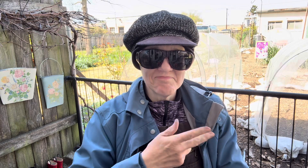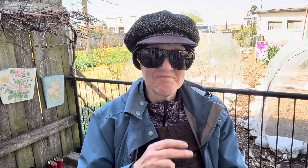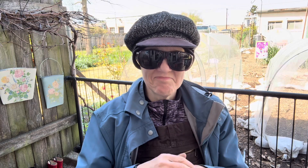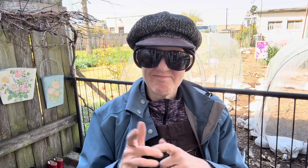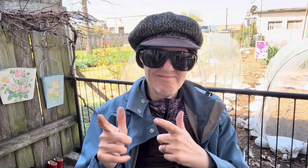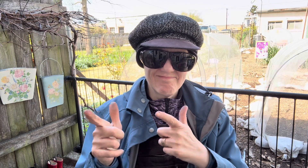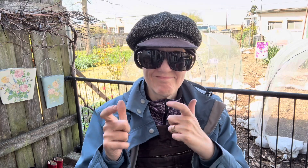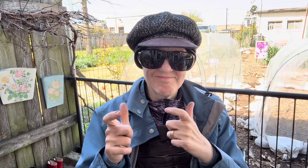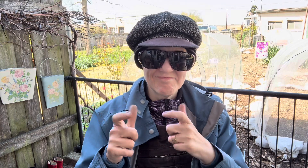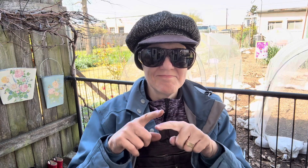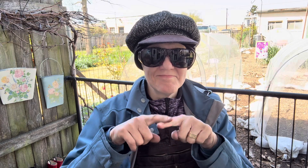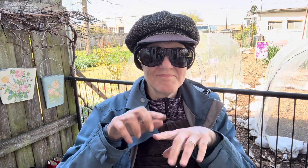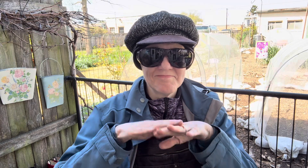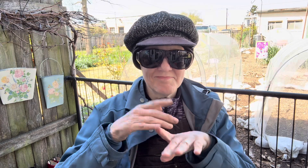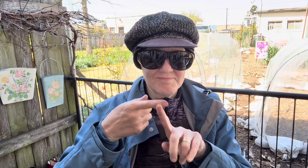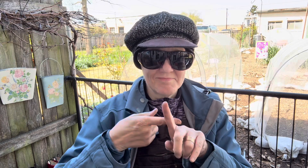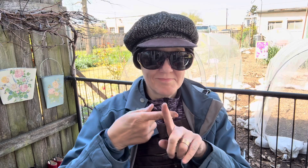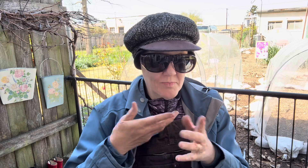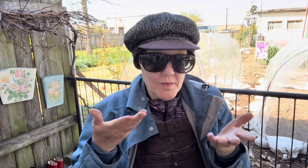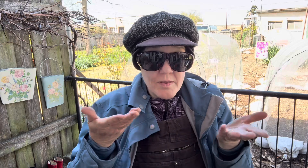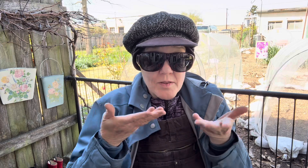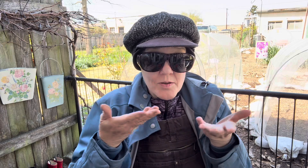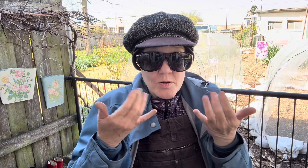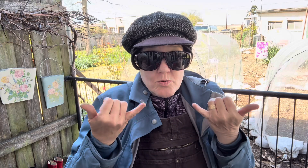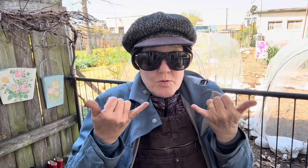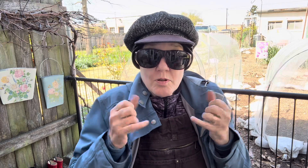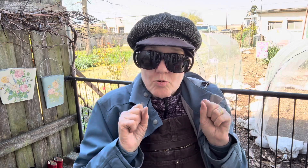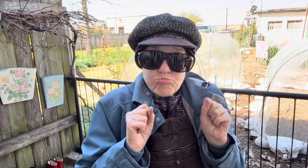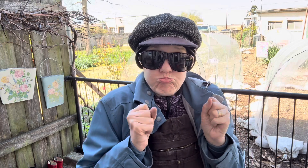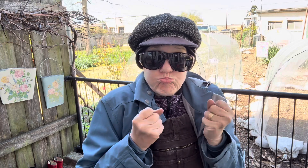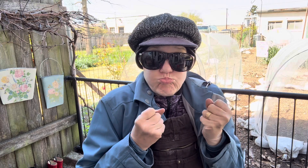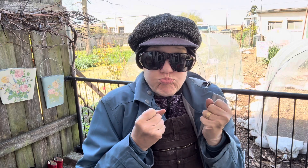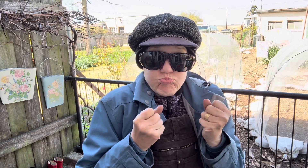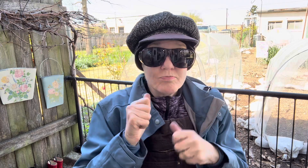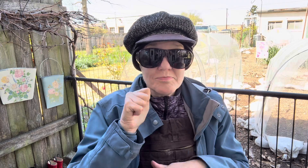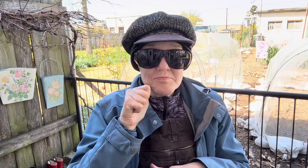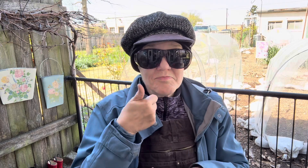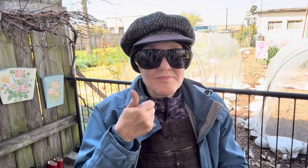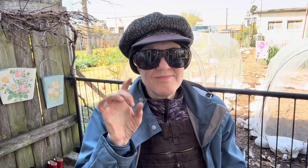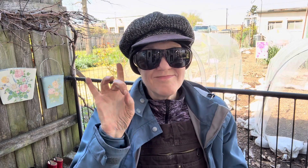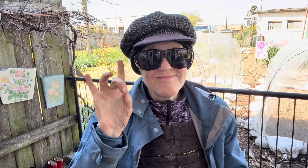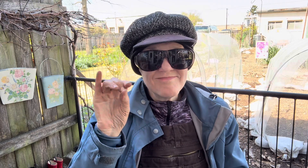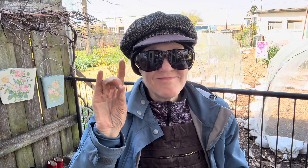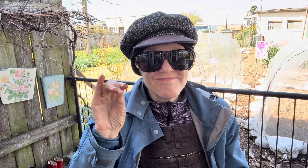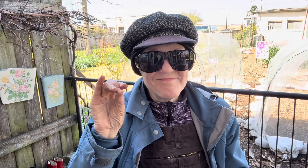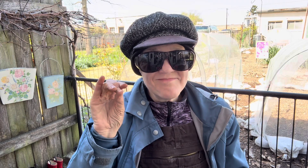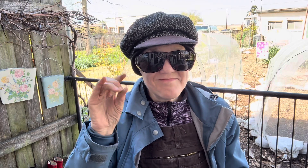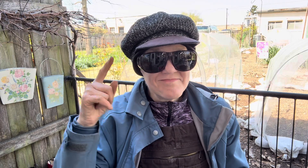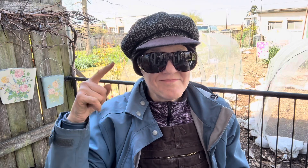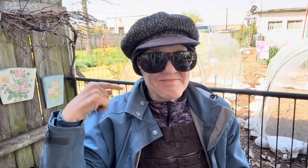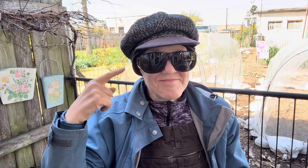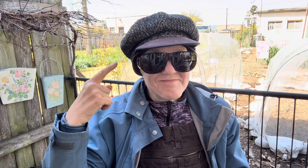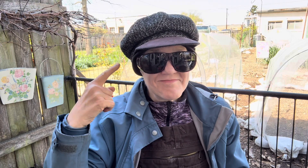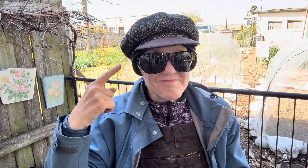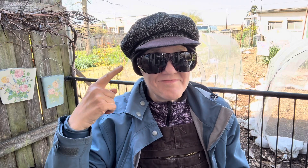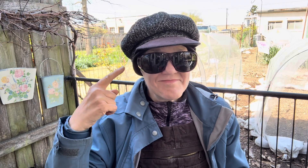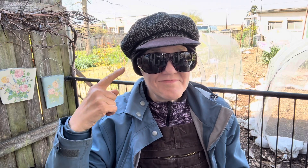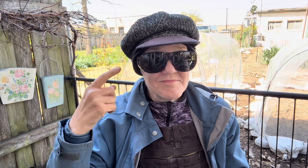days. It's really going to depend on the temperature. It's cold today. Tomorrow's going to be 80, which